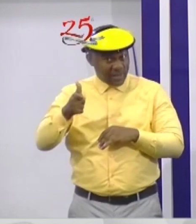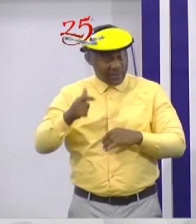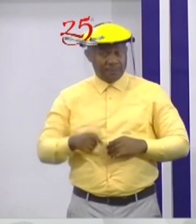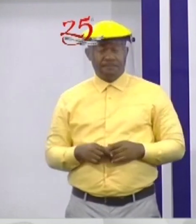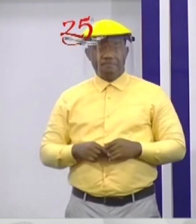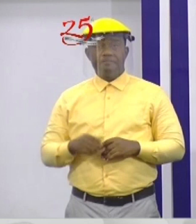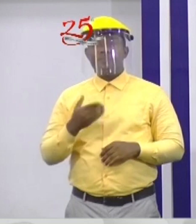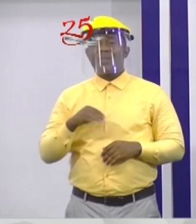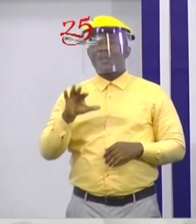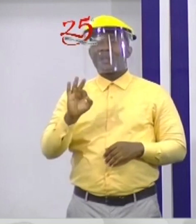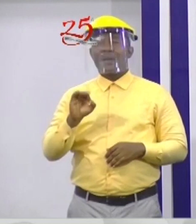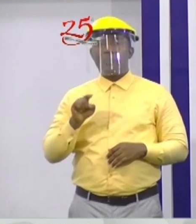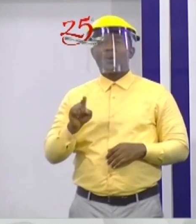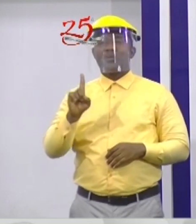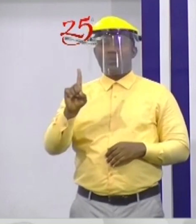and